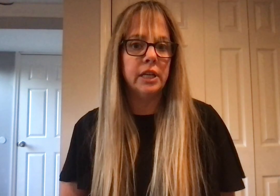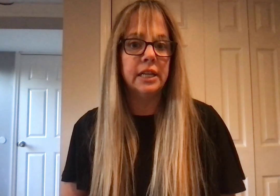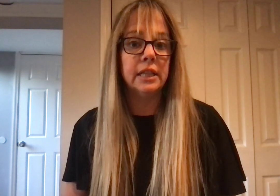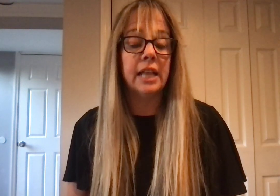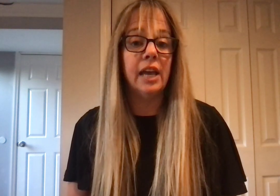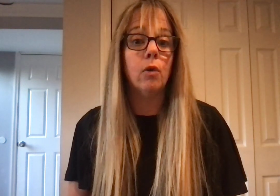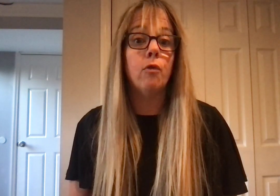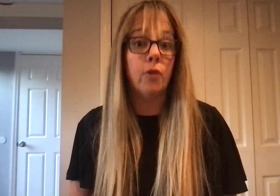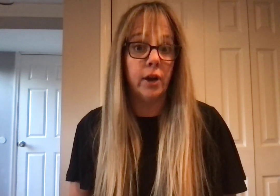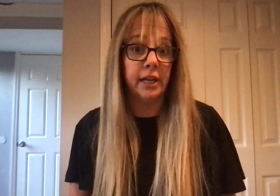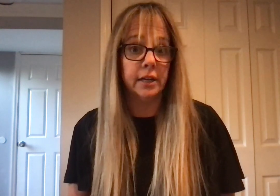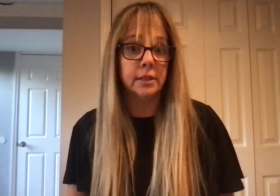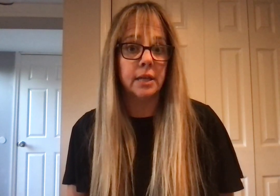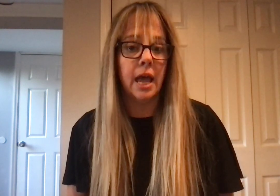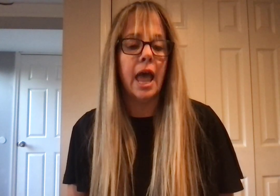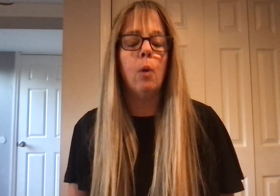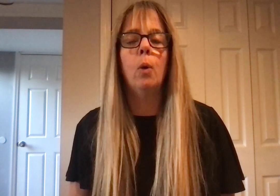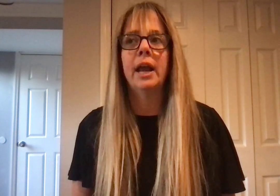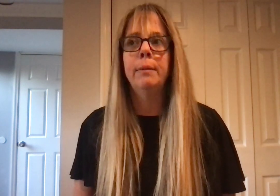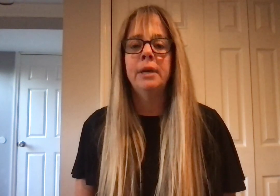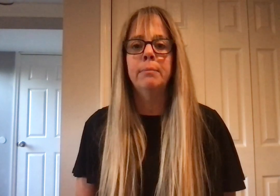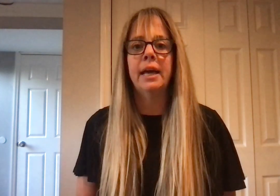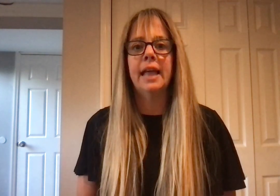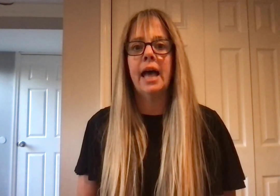it like phonics. And what I mean by that is a